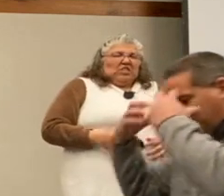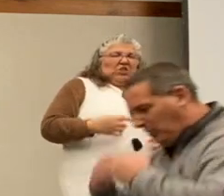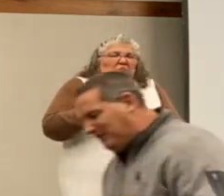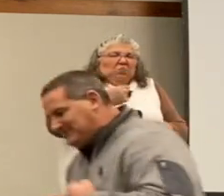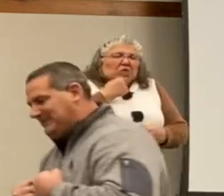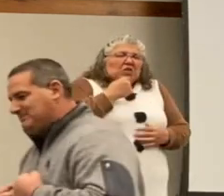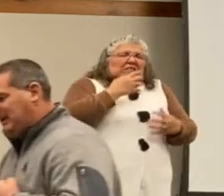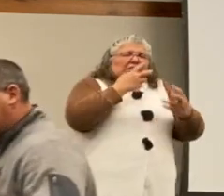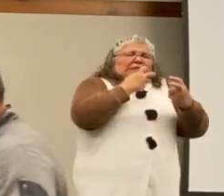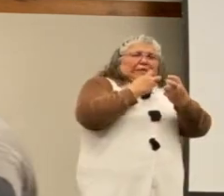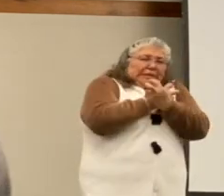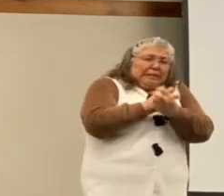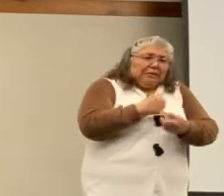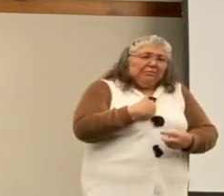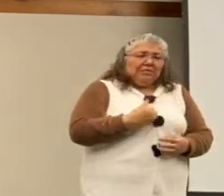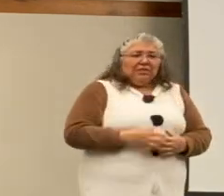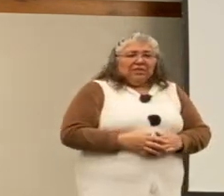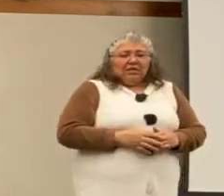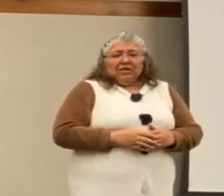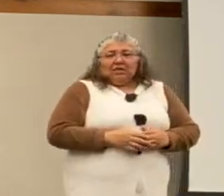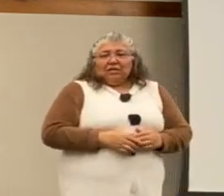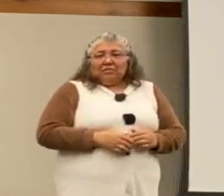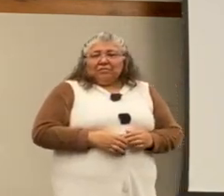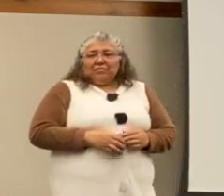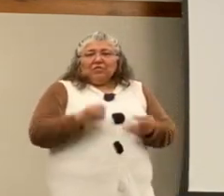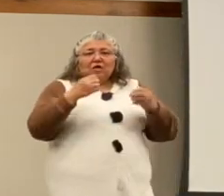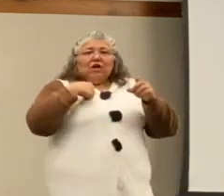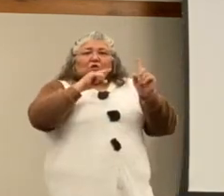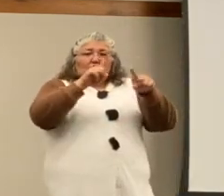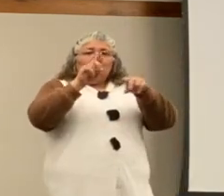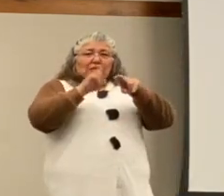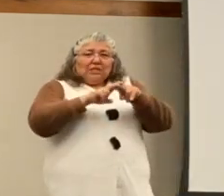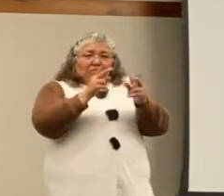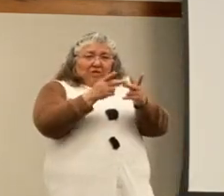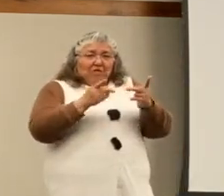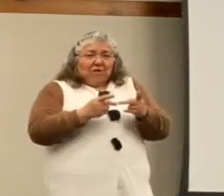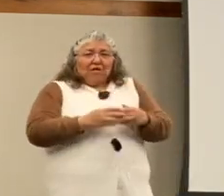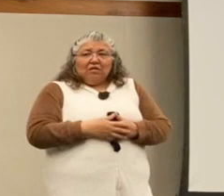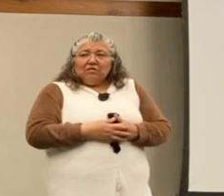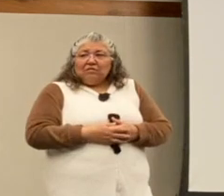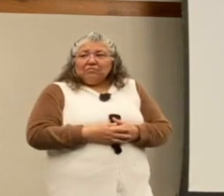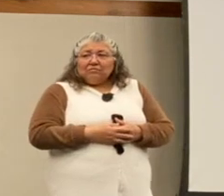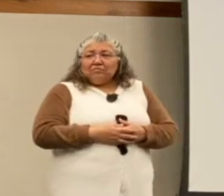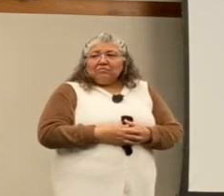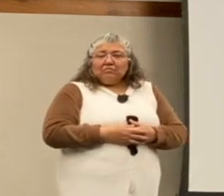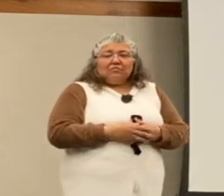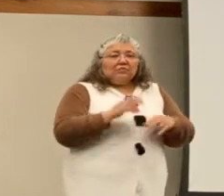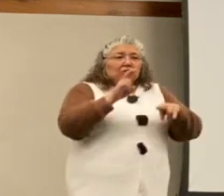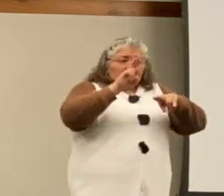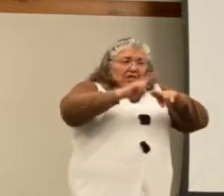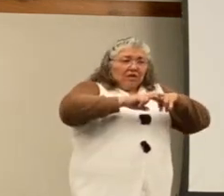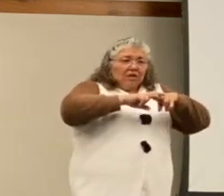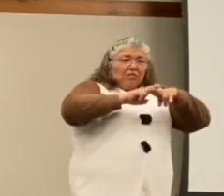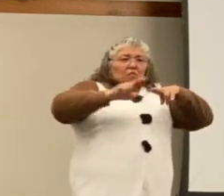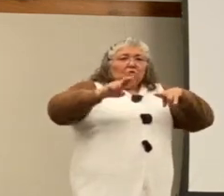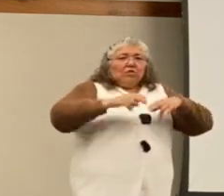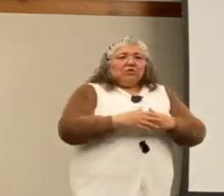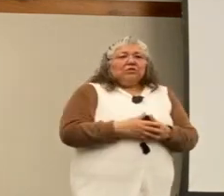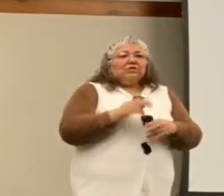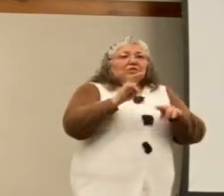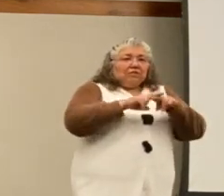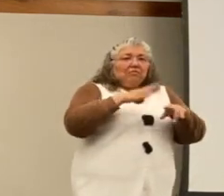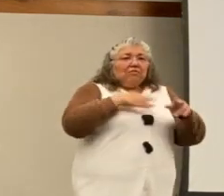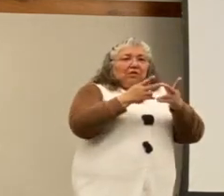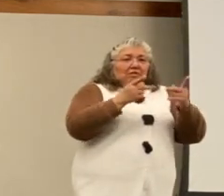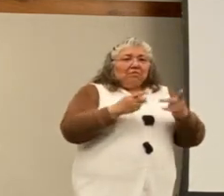is just poisoning me. And so I go and sit in my spot, you know what I'm saying, the porch. And I'm sitting in my